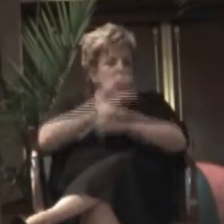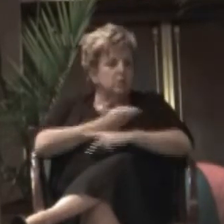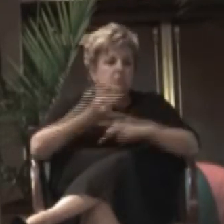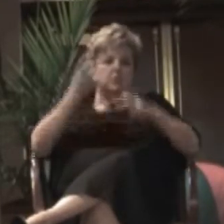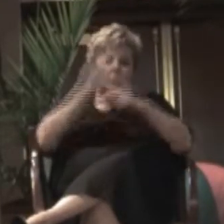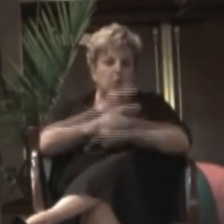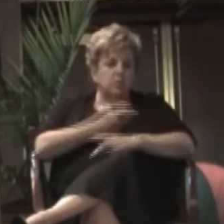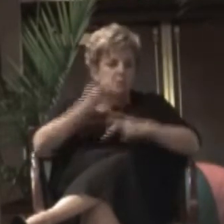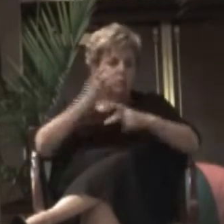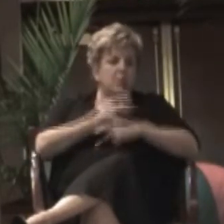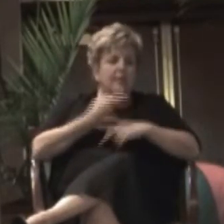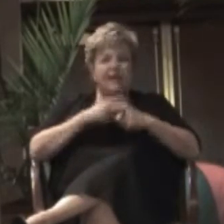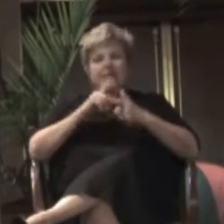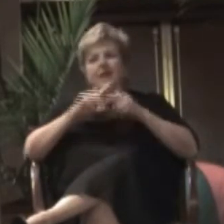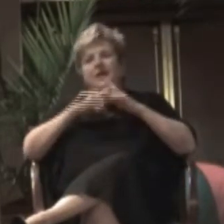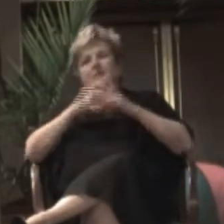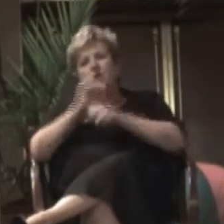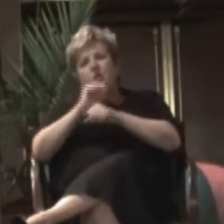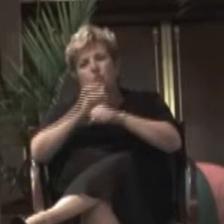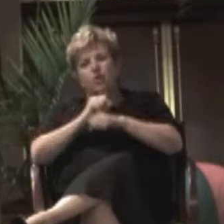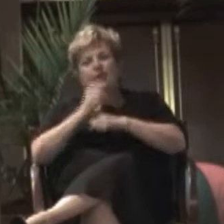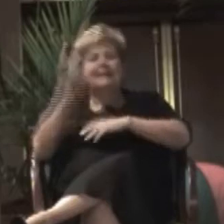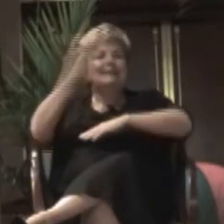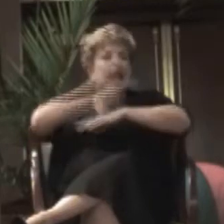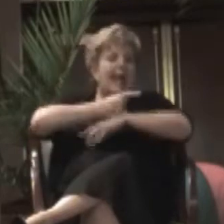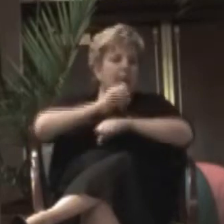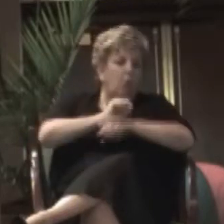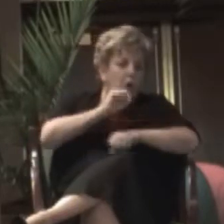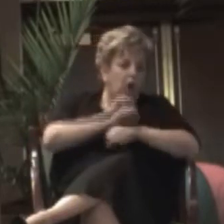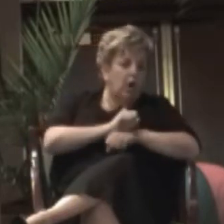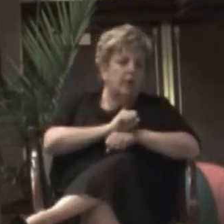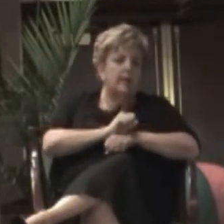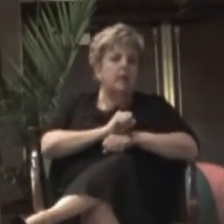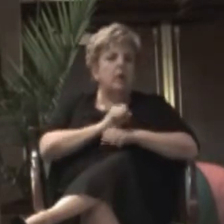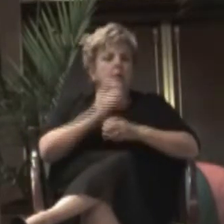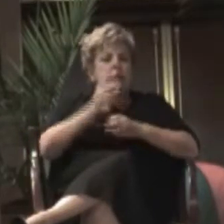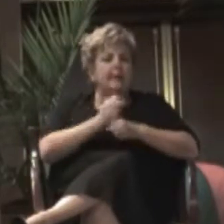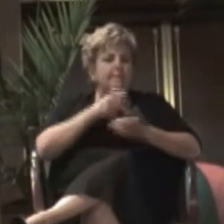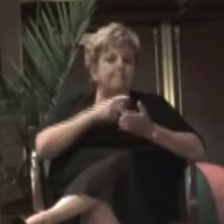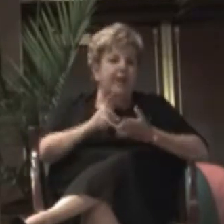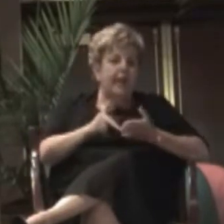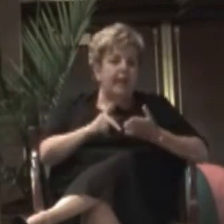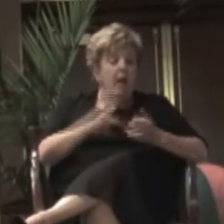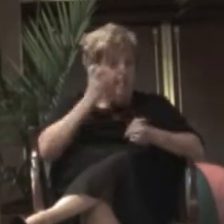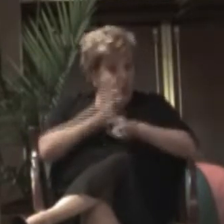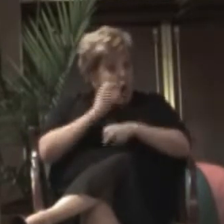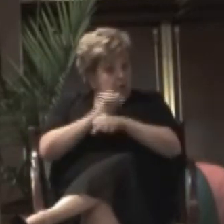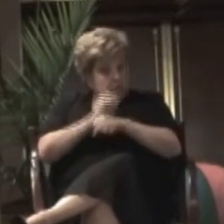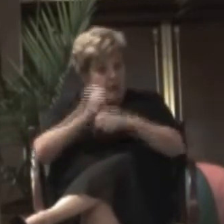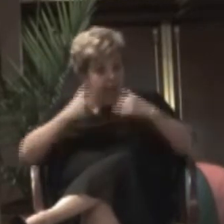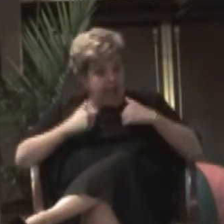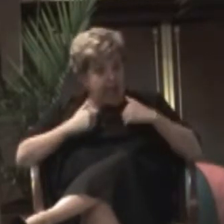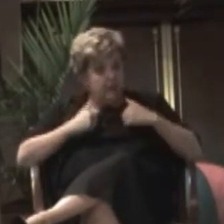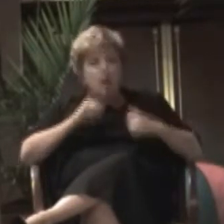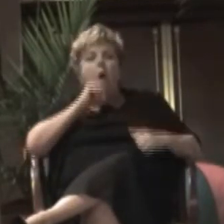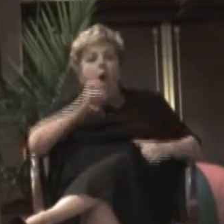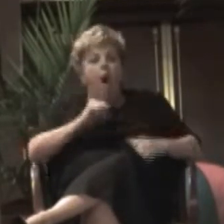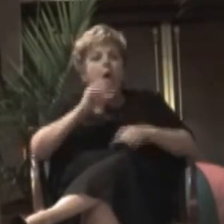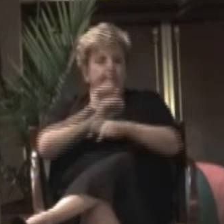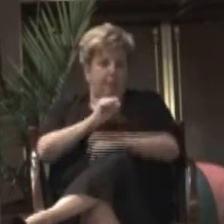labor and then pick up work. And I'll tell you, the hardest job I've ever had is unemployed. Even drunk, unemployed, never. I mean, you feel